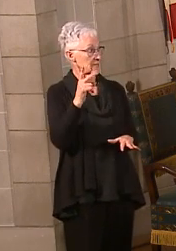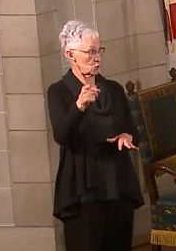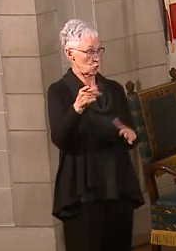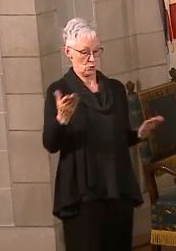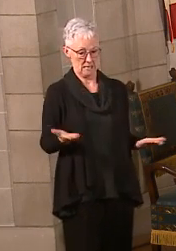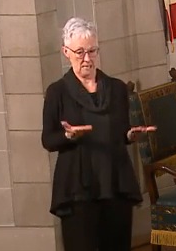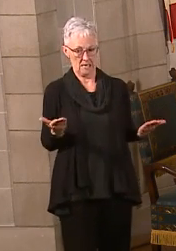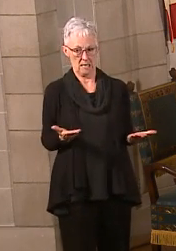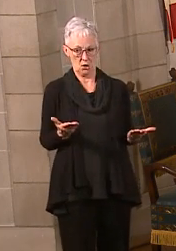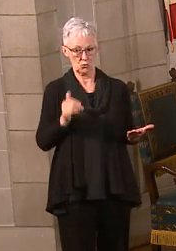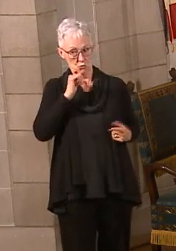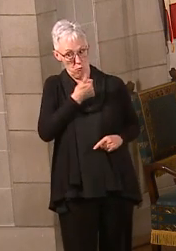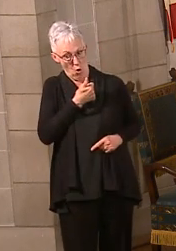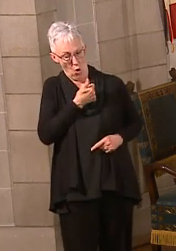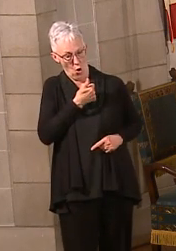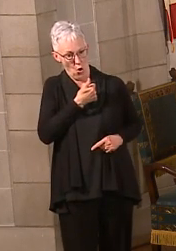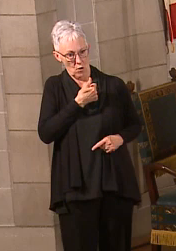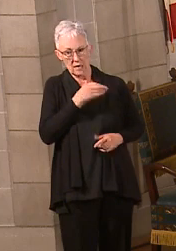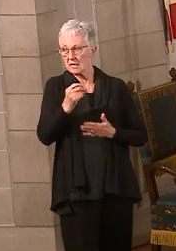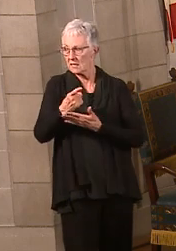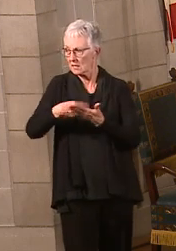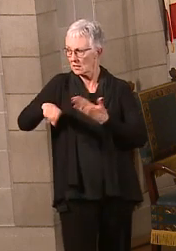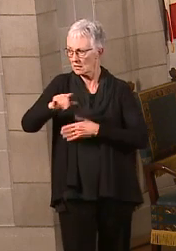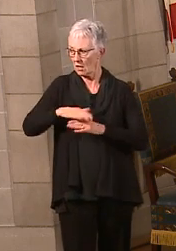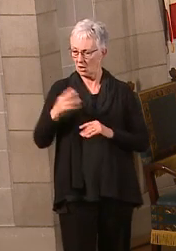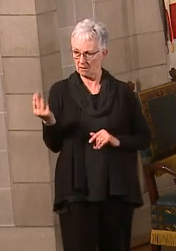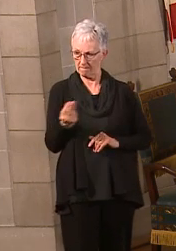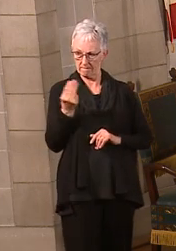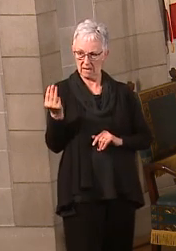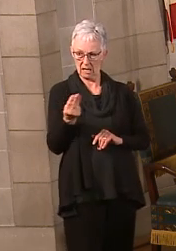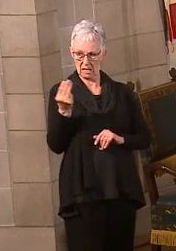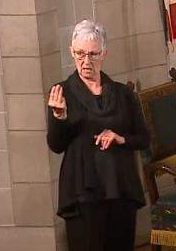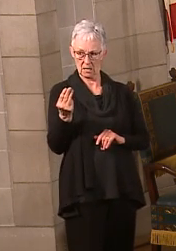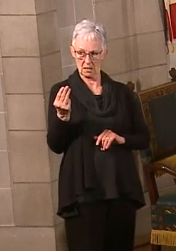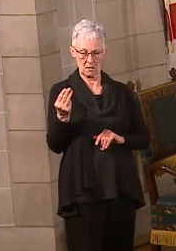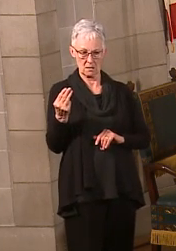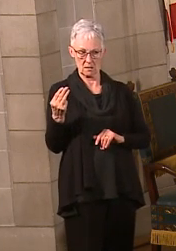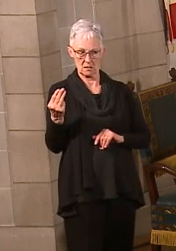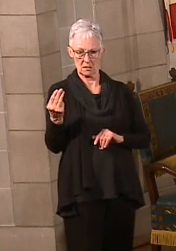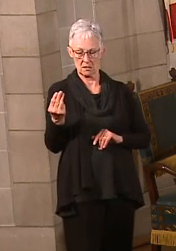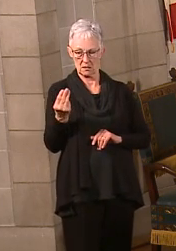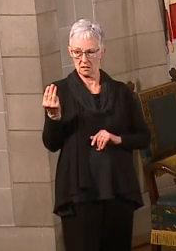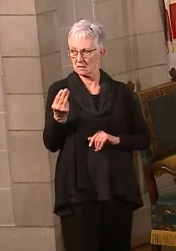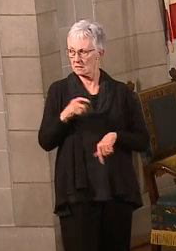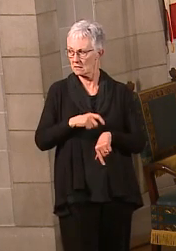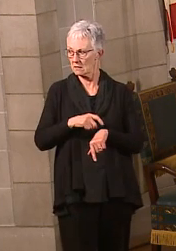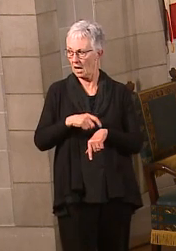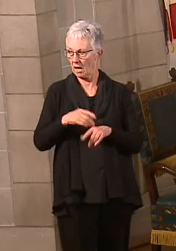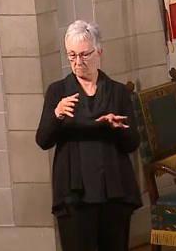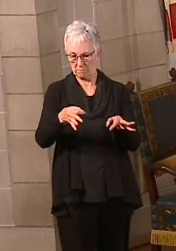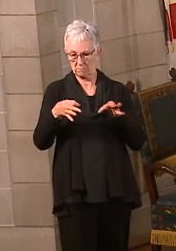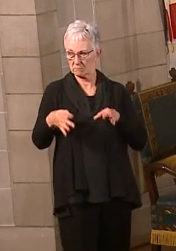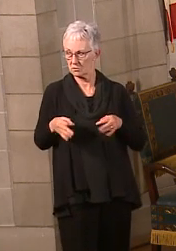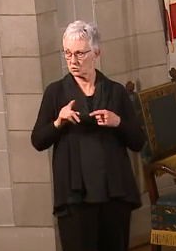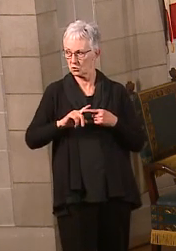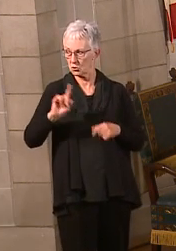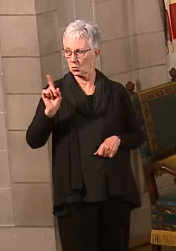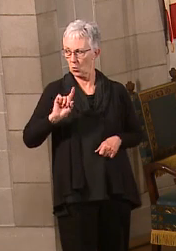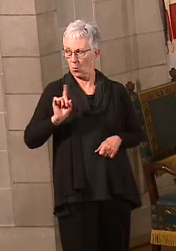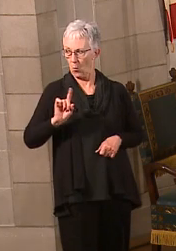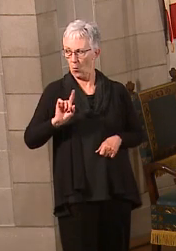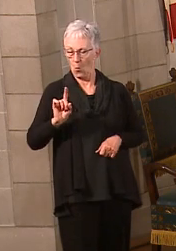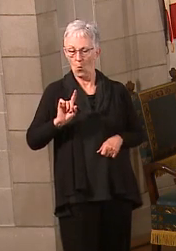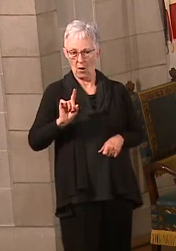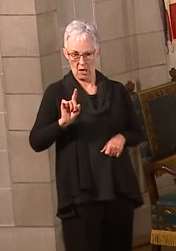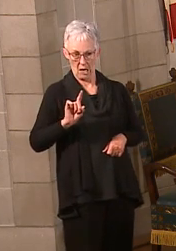tomorrow. And then next week on Monday, Taylor, I believe, since I've got my radio call-in show, we are moving up the time of the press conference to what time? 1 o'clock. And the rest of the days.